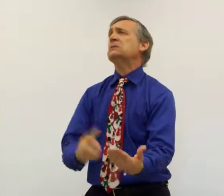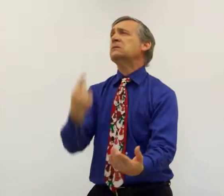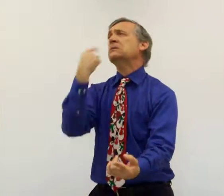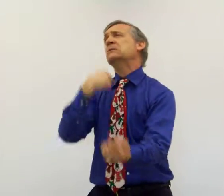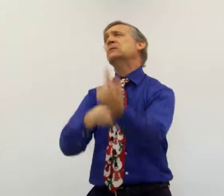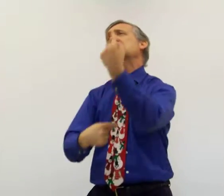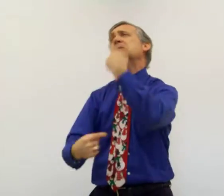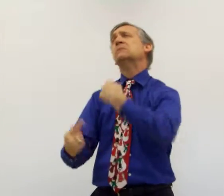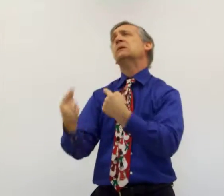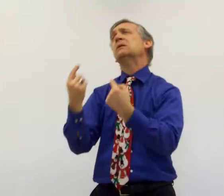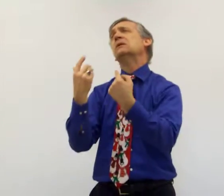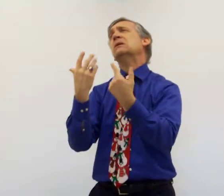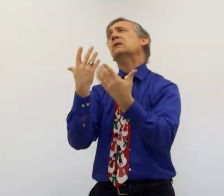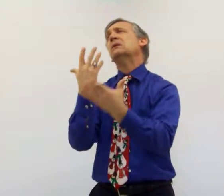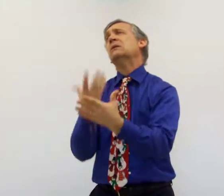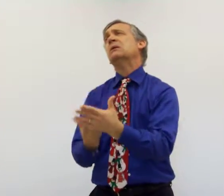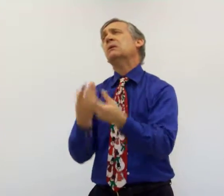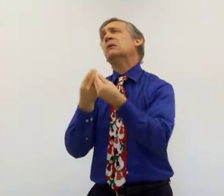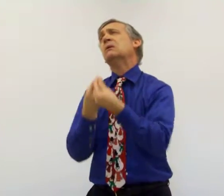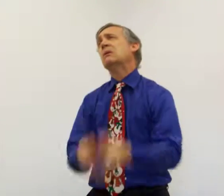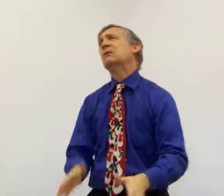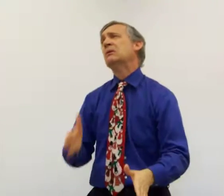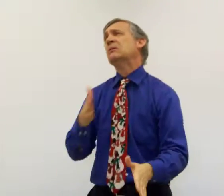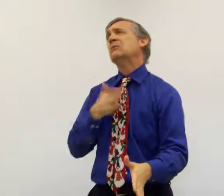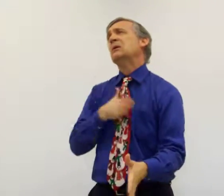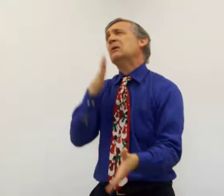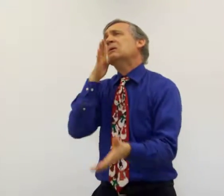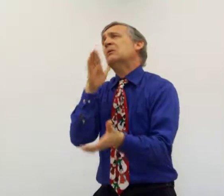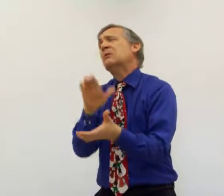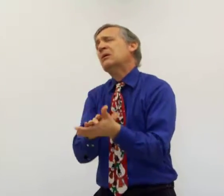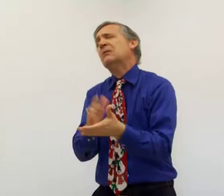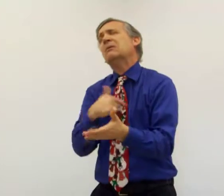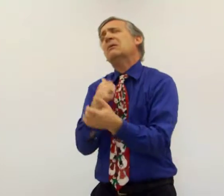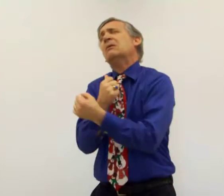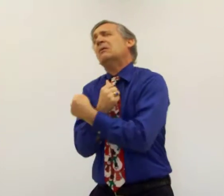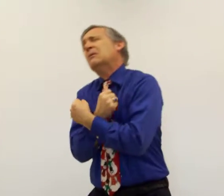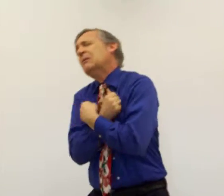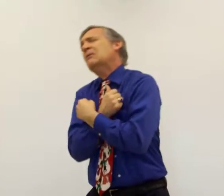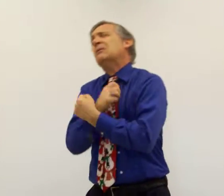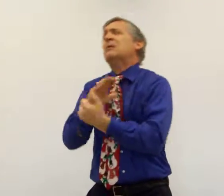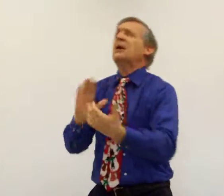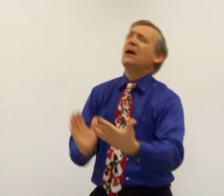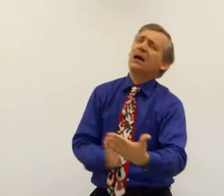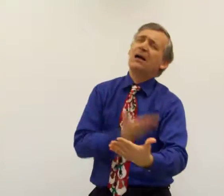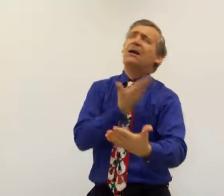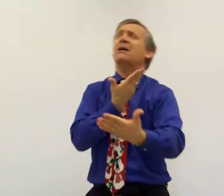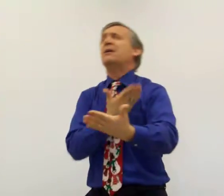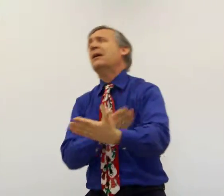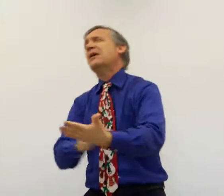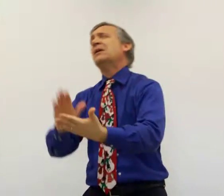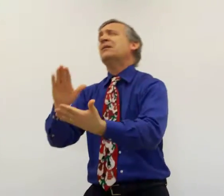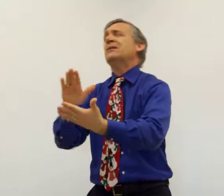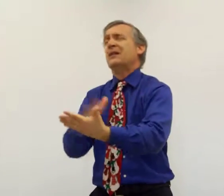Men and women he could bear no longer, and when they came to hear him, he drove them away.